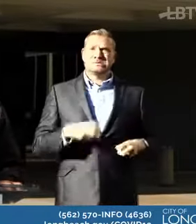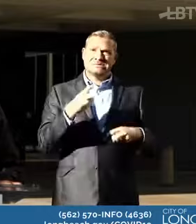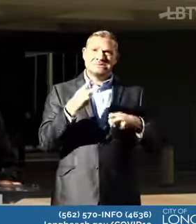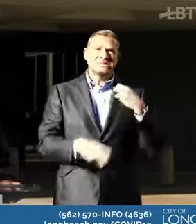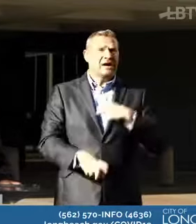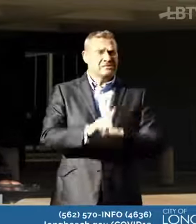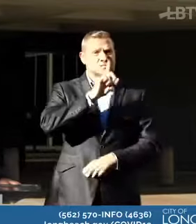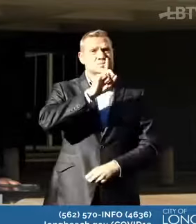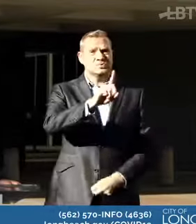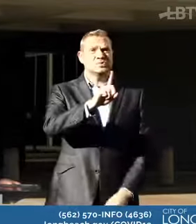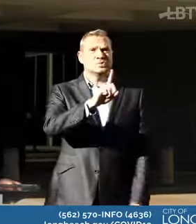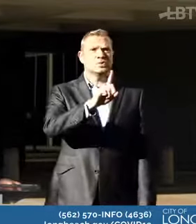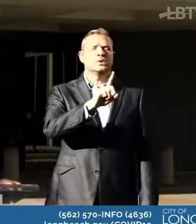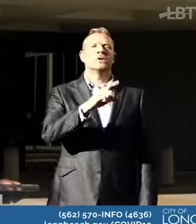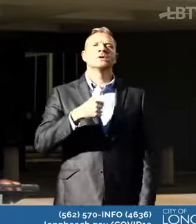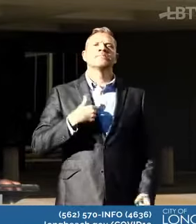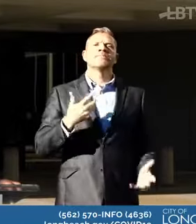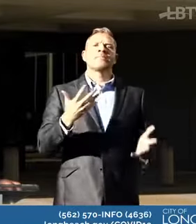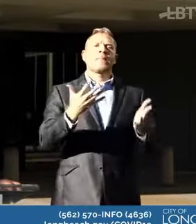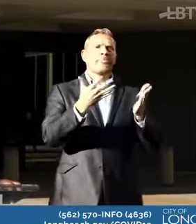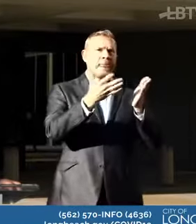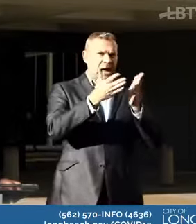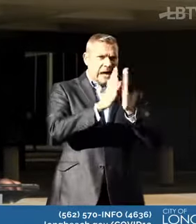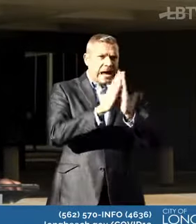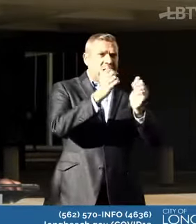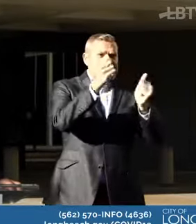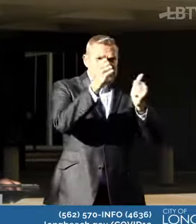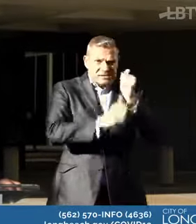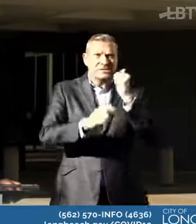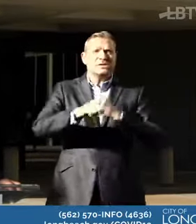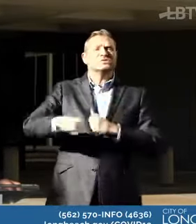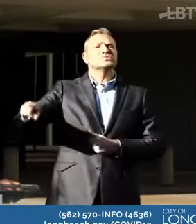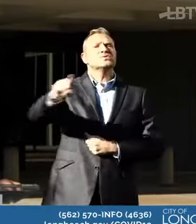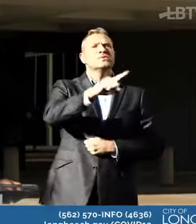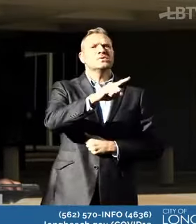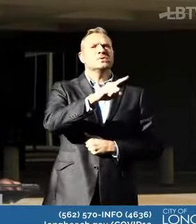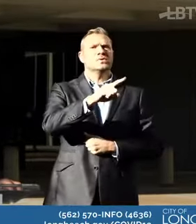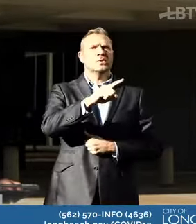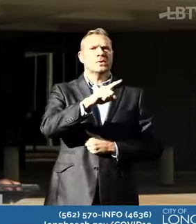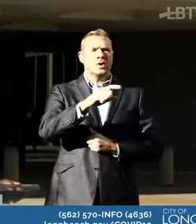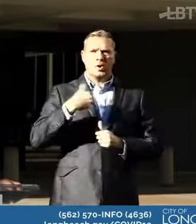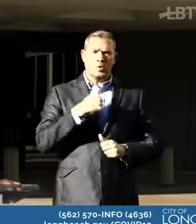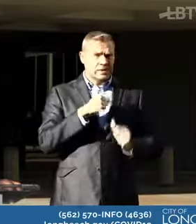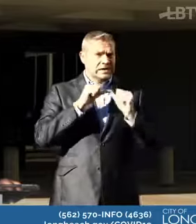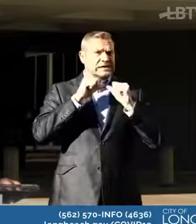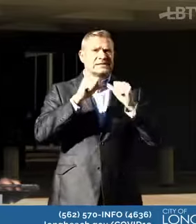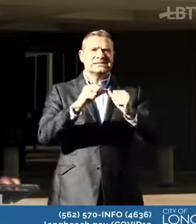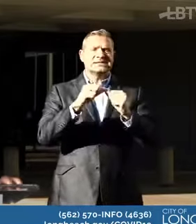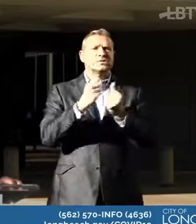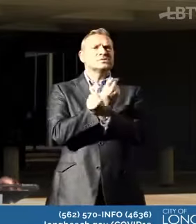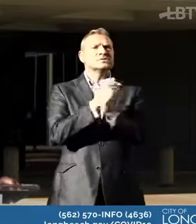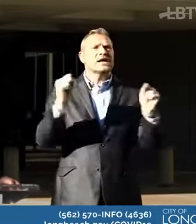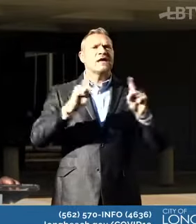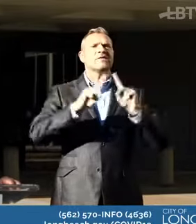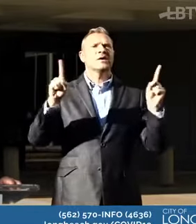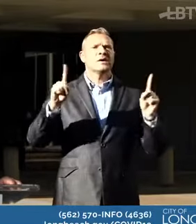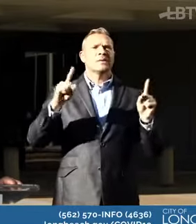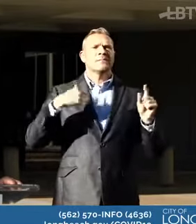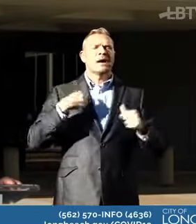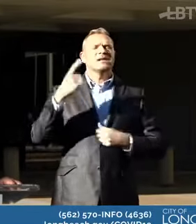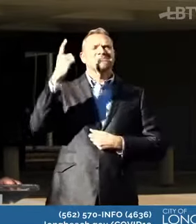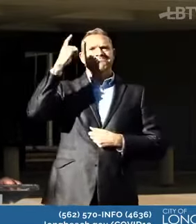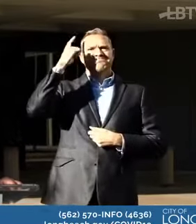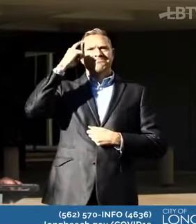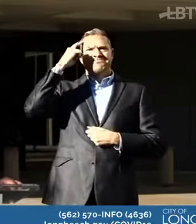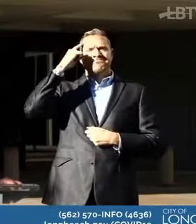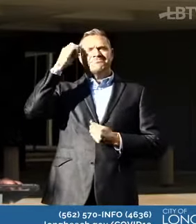I ask everyone, as we continue to stay safe, to keep in mind all of our brave nurses and medical